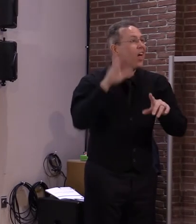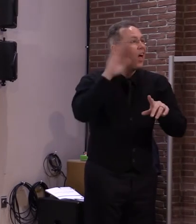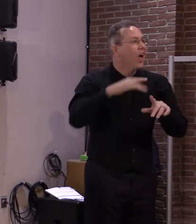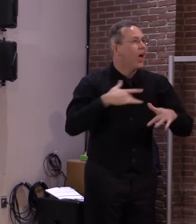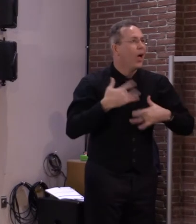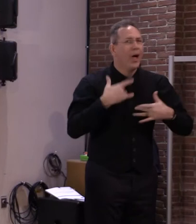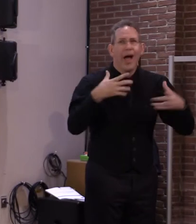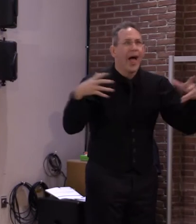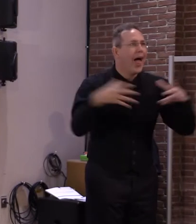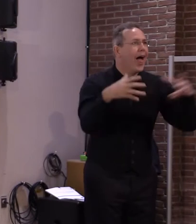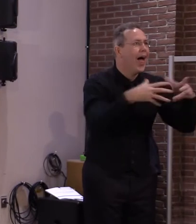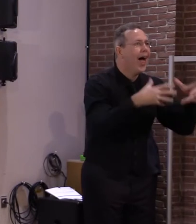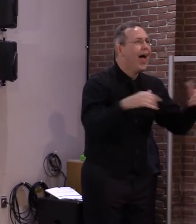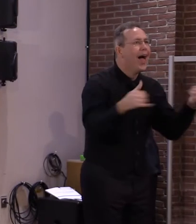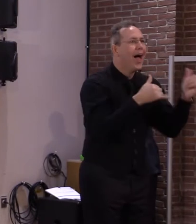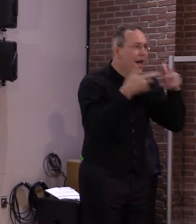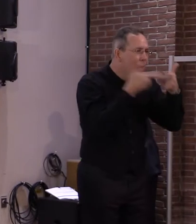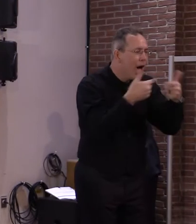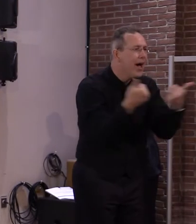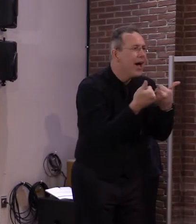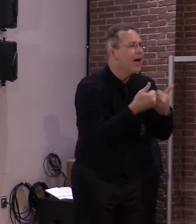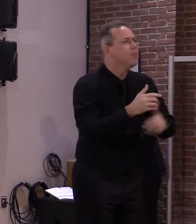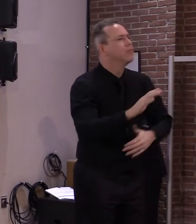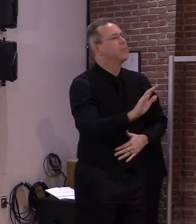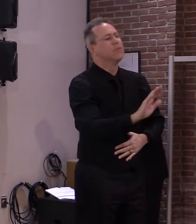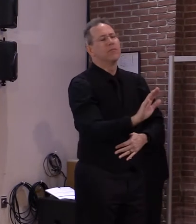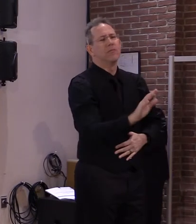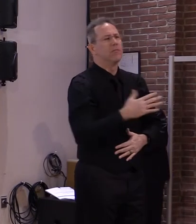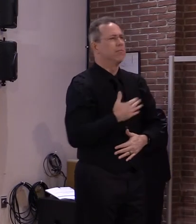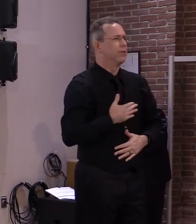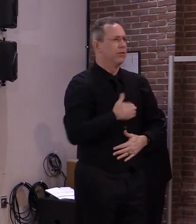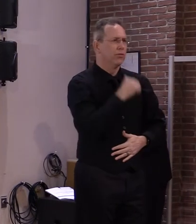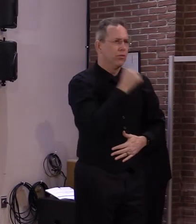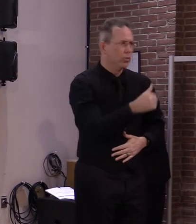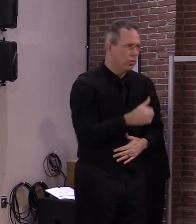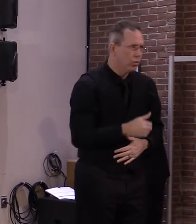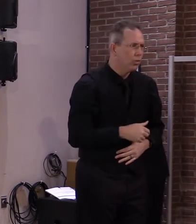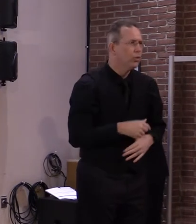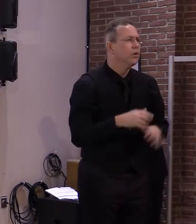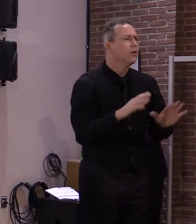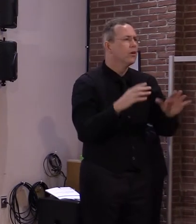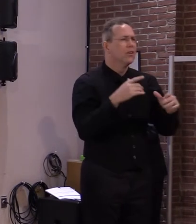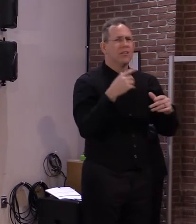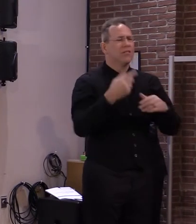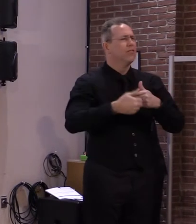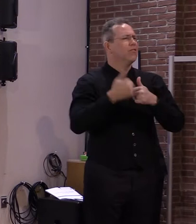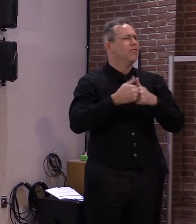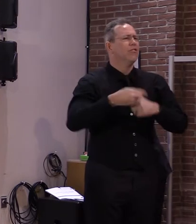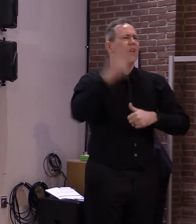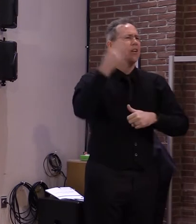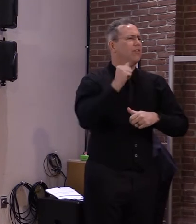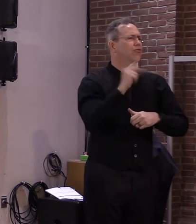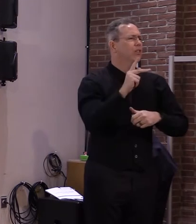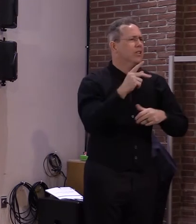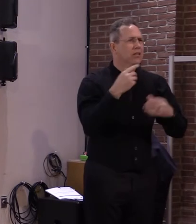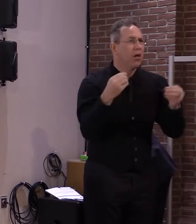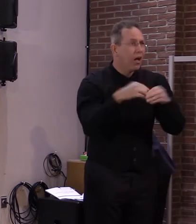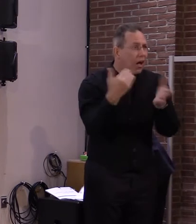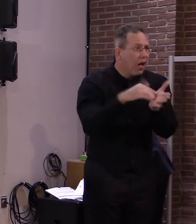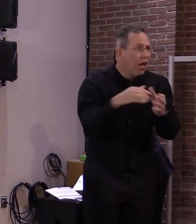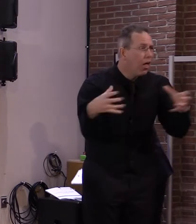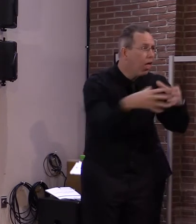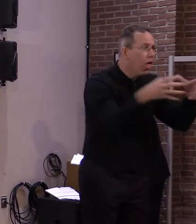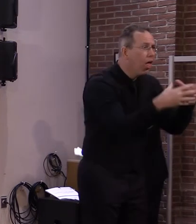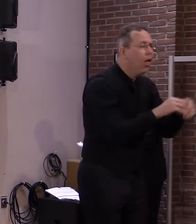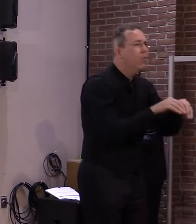should it be a typical super bowl party year the wrist is too high and multi-household gatherings are still not